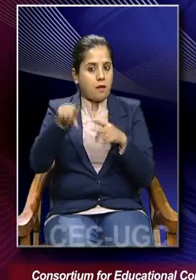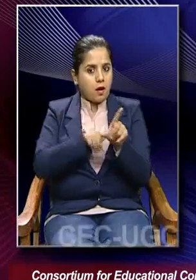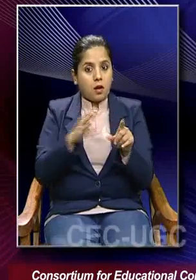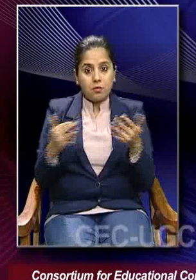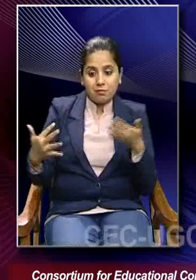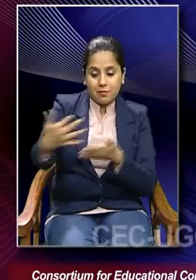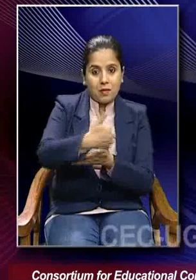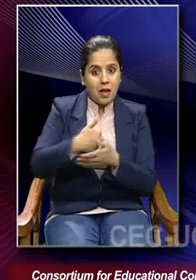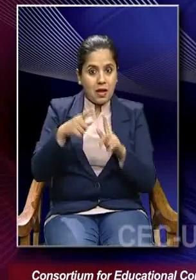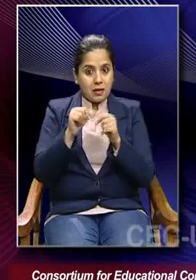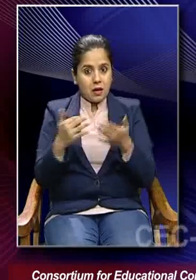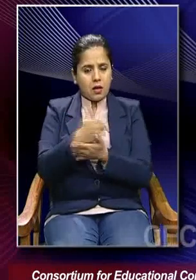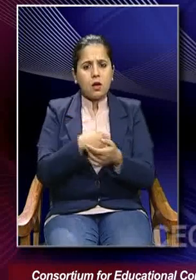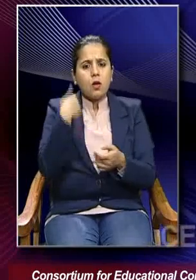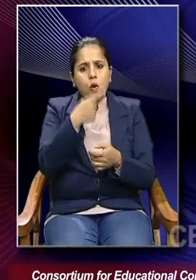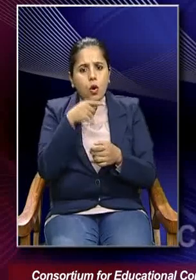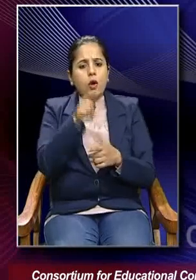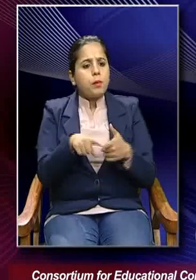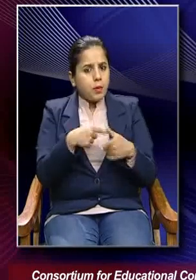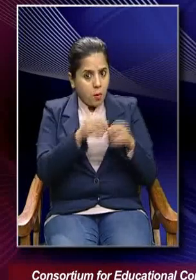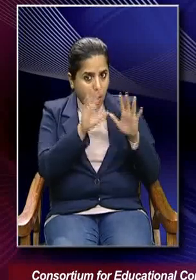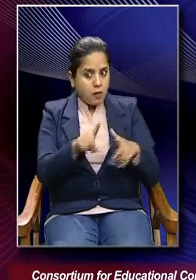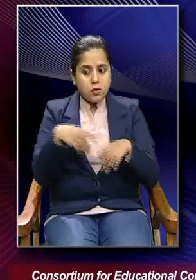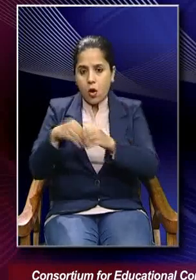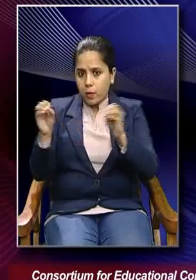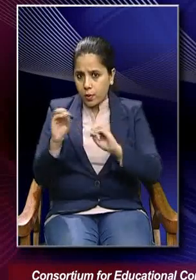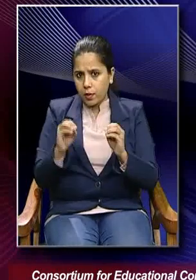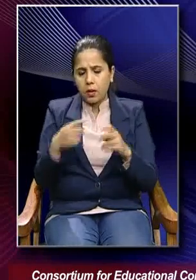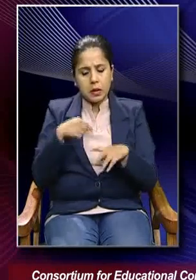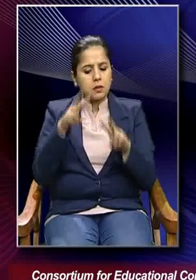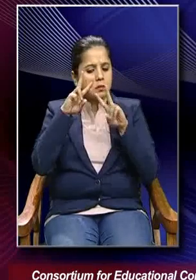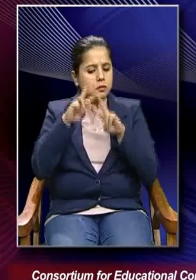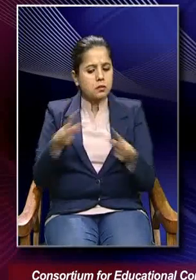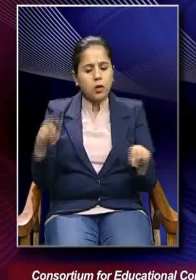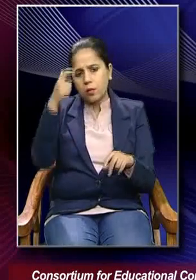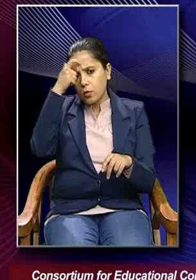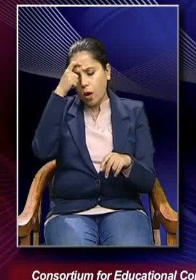survey of unemployment and then study